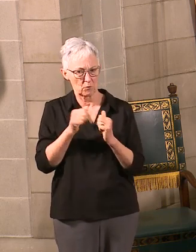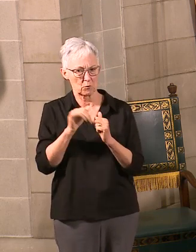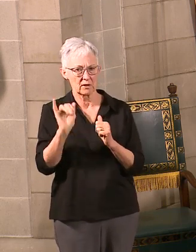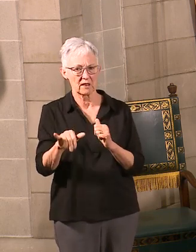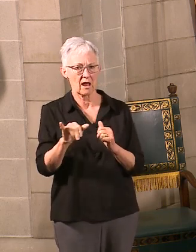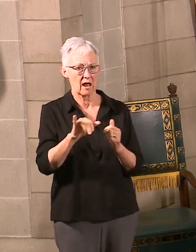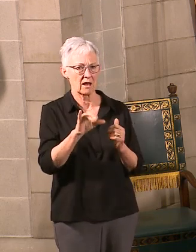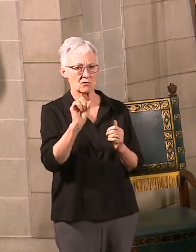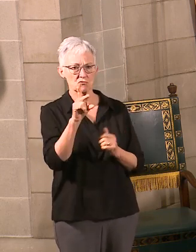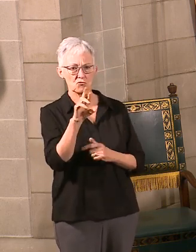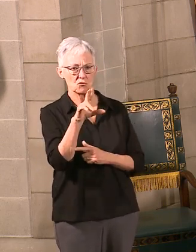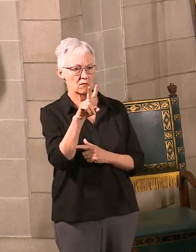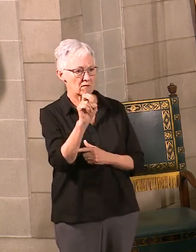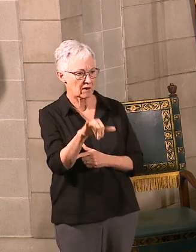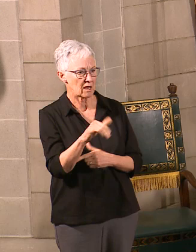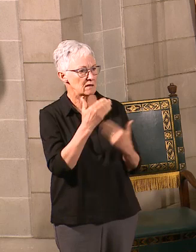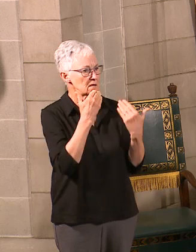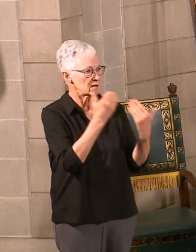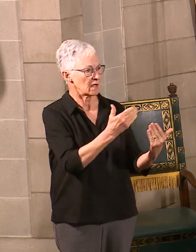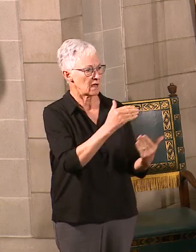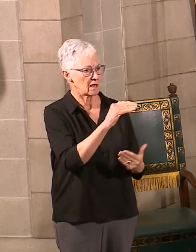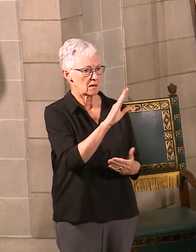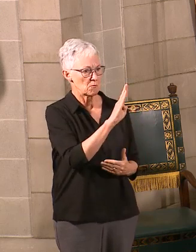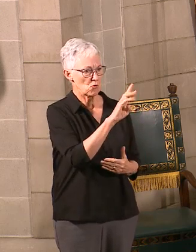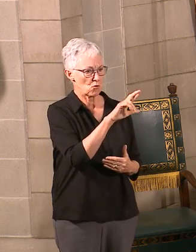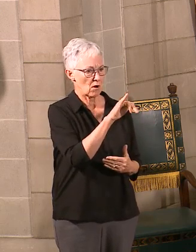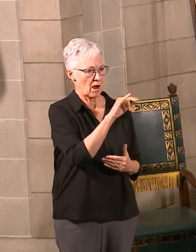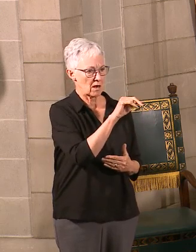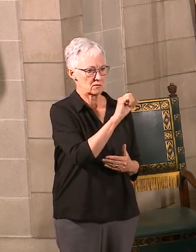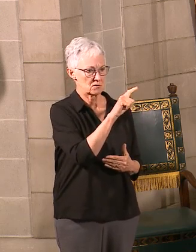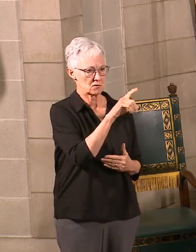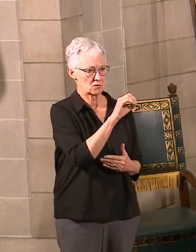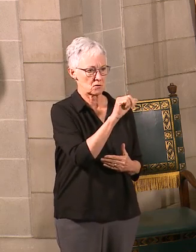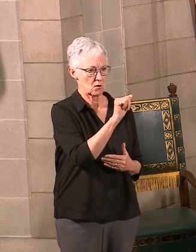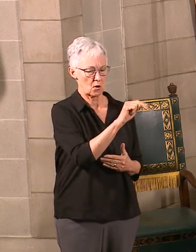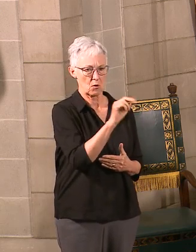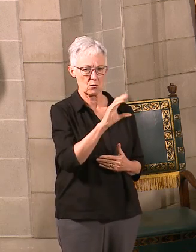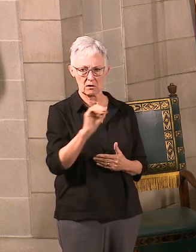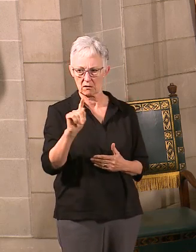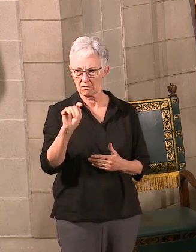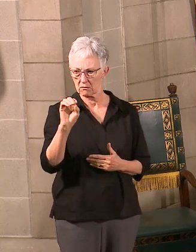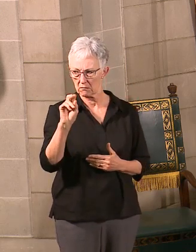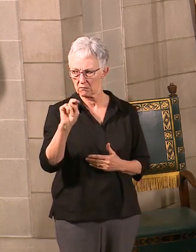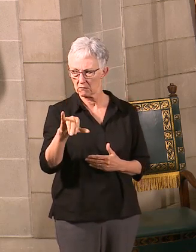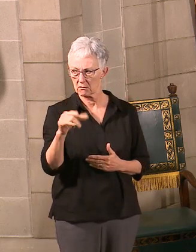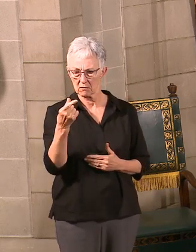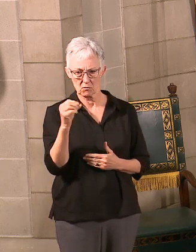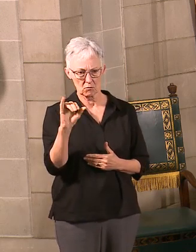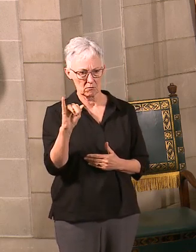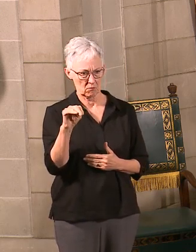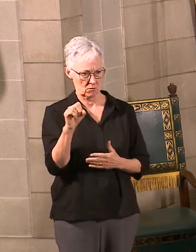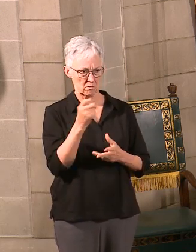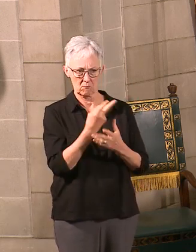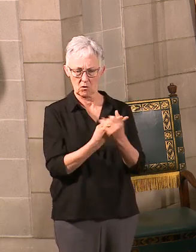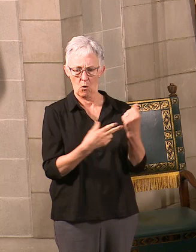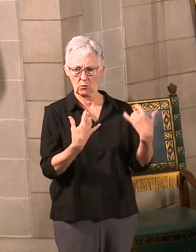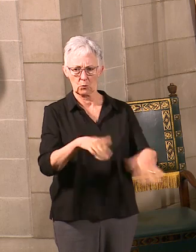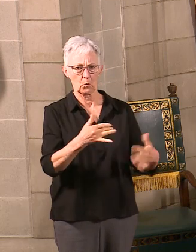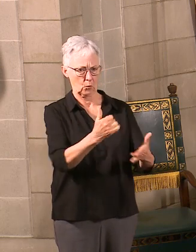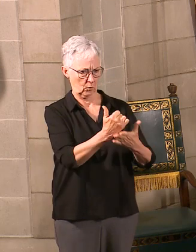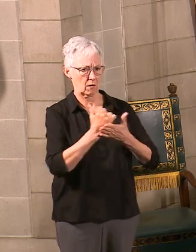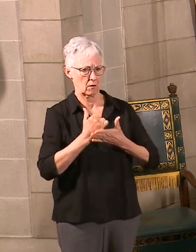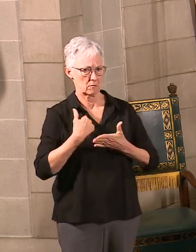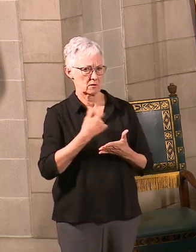you to Brian Sloan and Tony Goins, who have been great partners with us as well in economic development in the chamber. But for